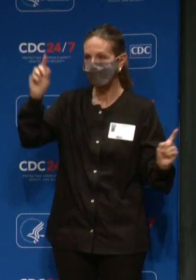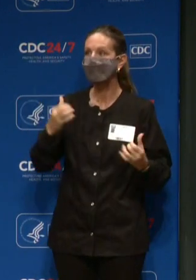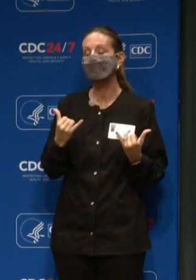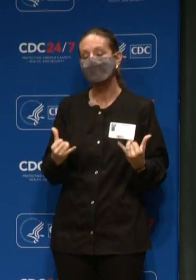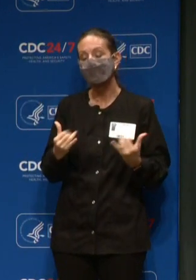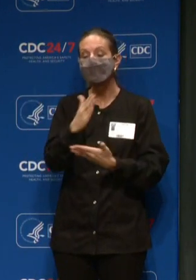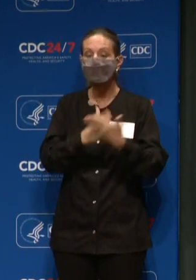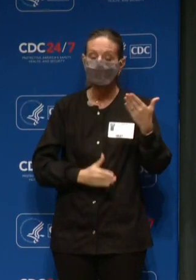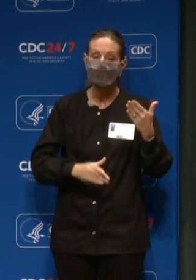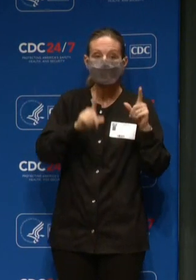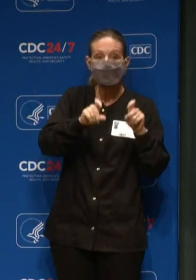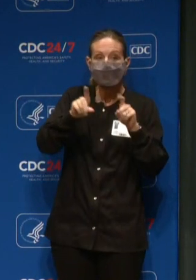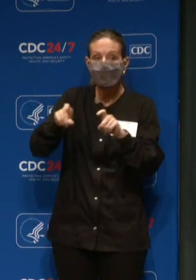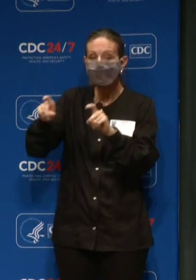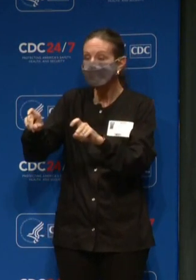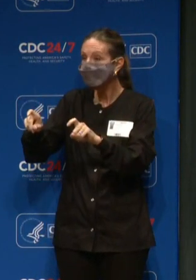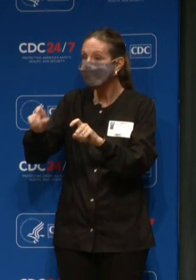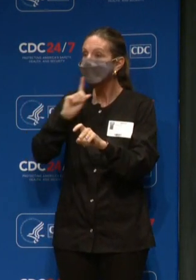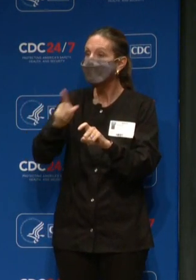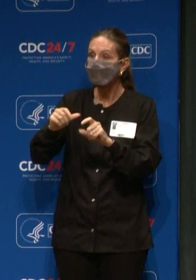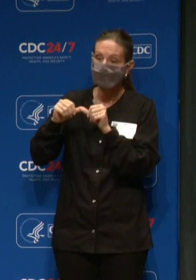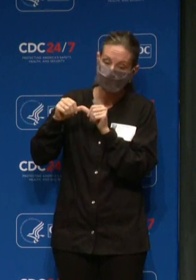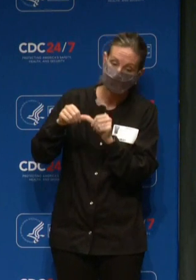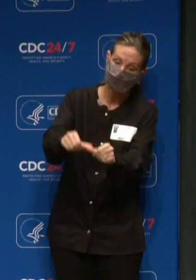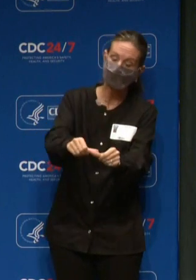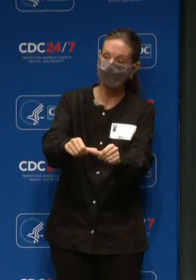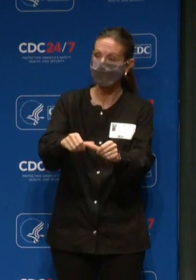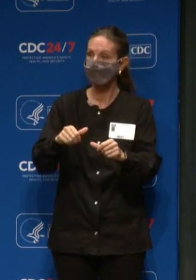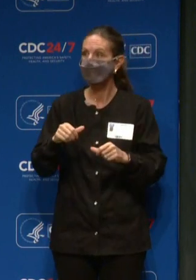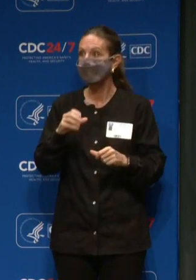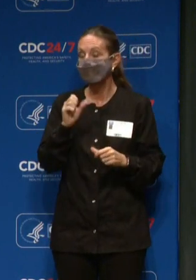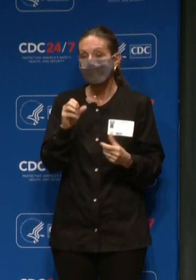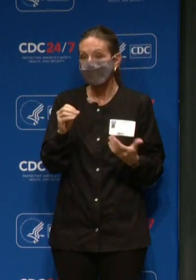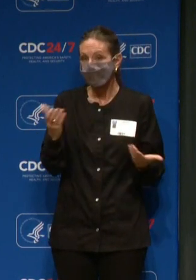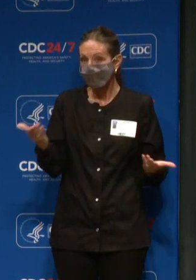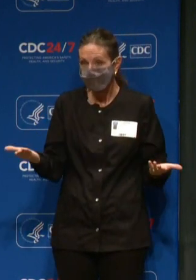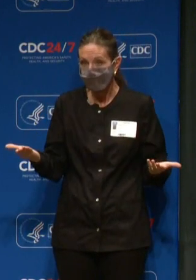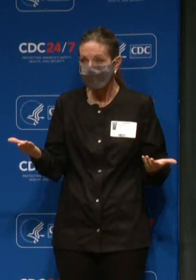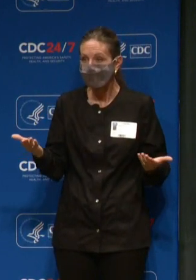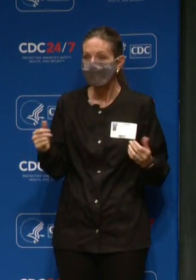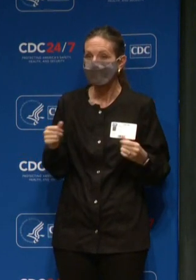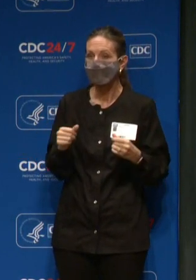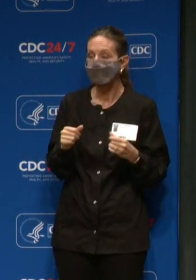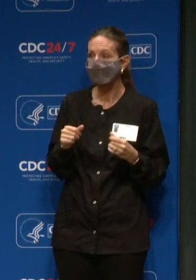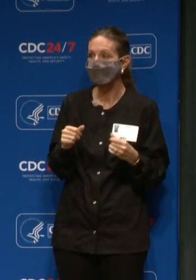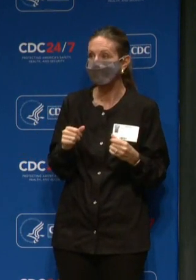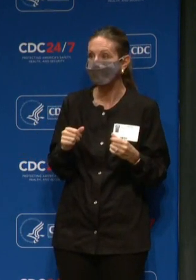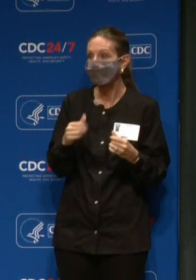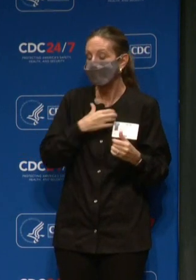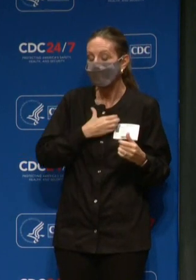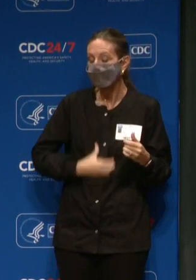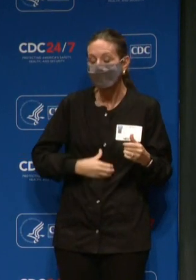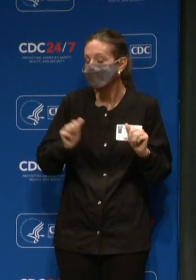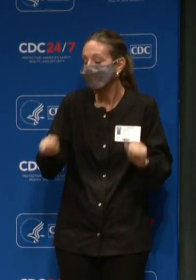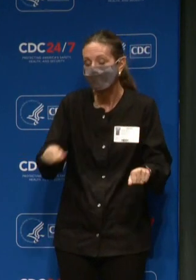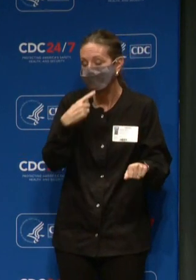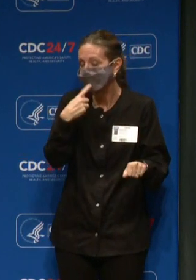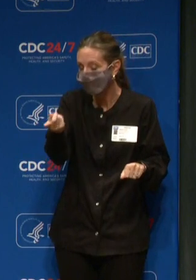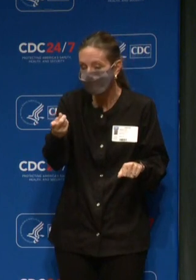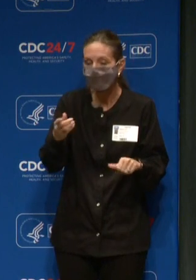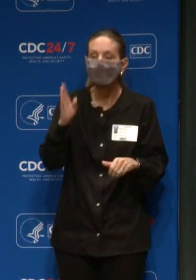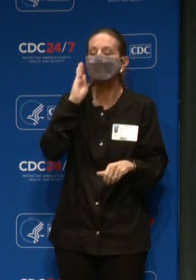and still in a fairly early phase. So I wish we had a crystal ball so that we could look at it. I wish I could say everything is going to